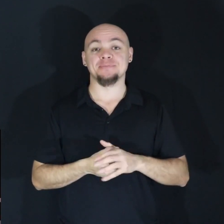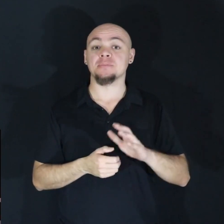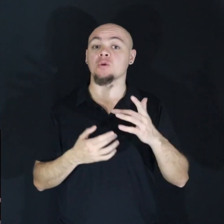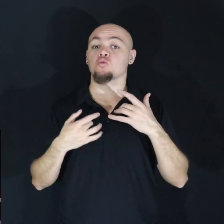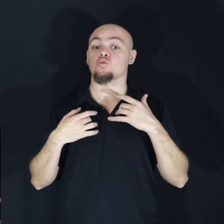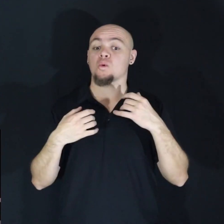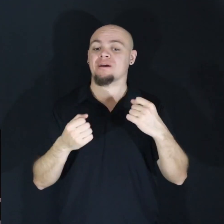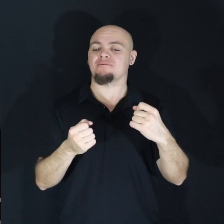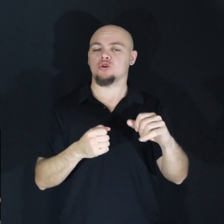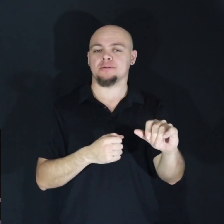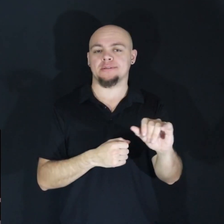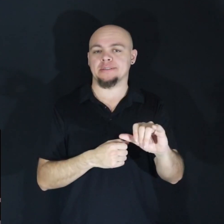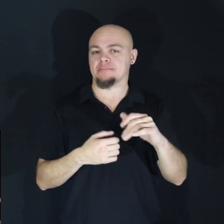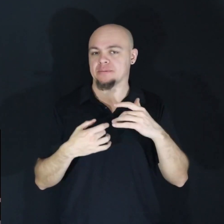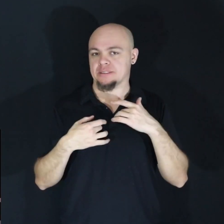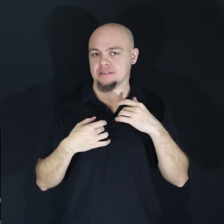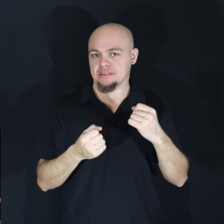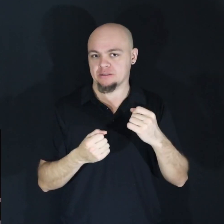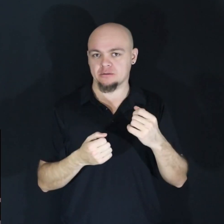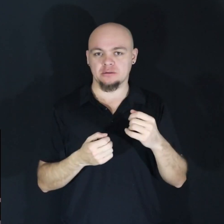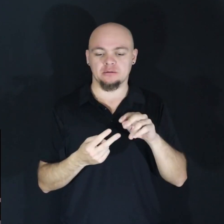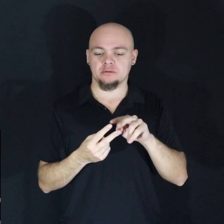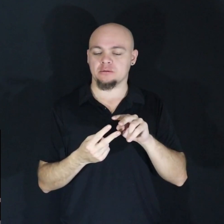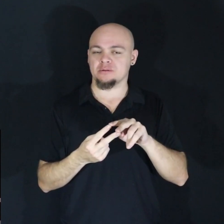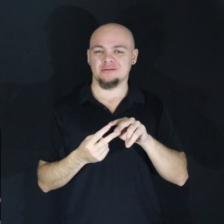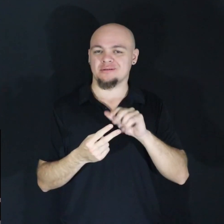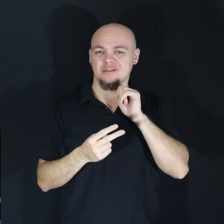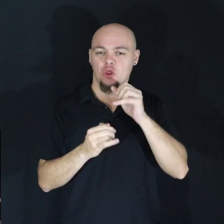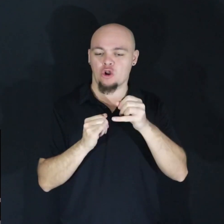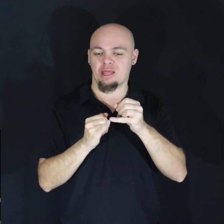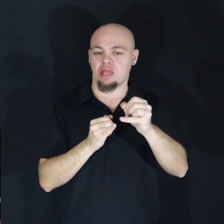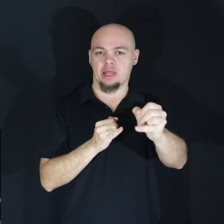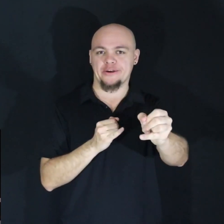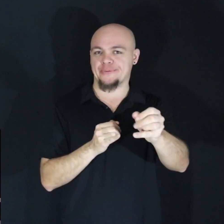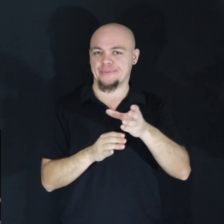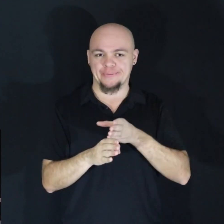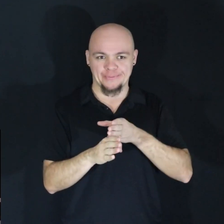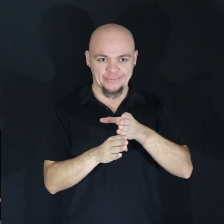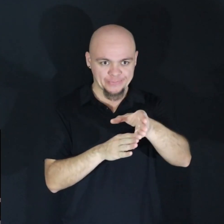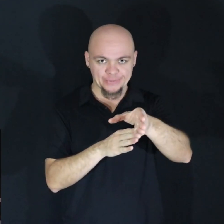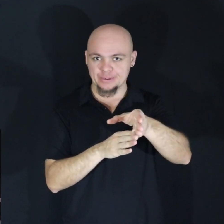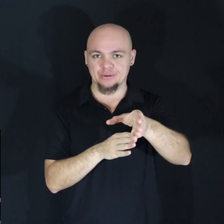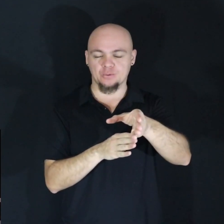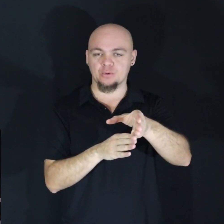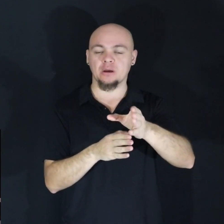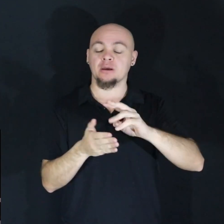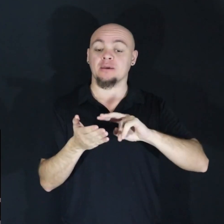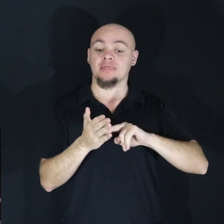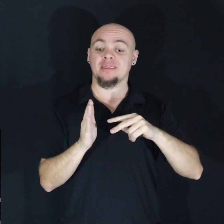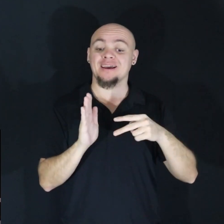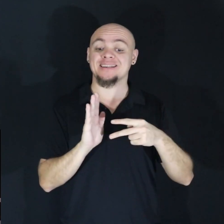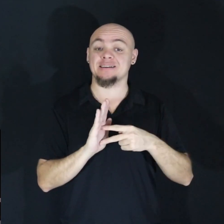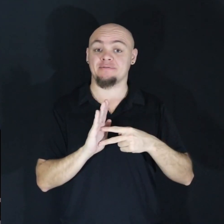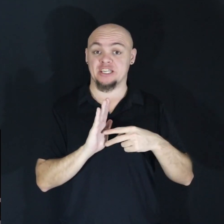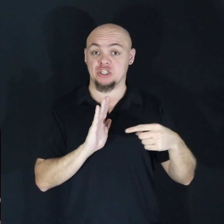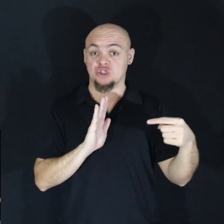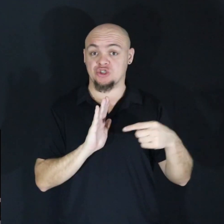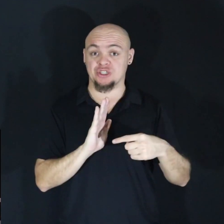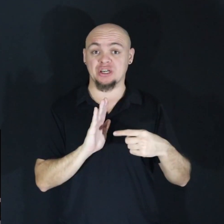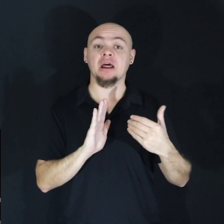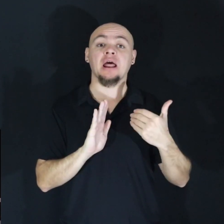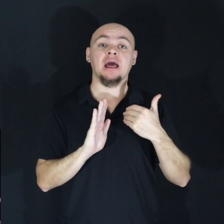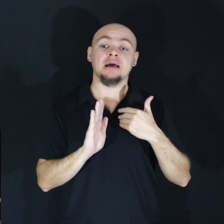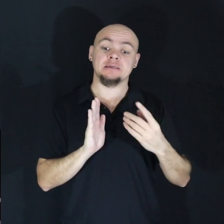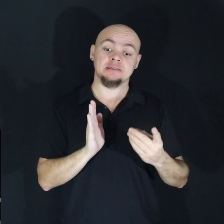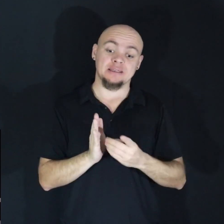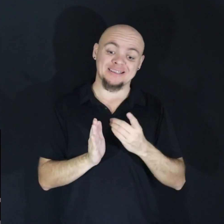Recovery is much the same as healing. They're both not linear. And while the definition, it exists in the dictionary